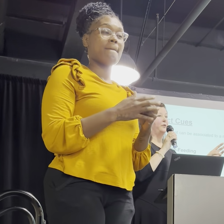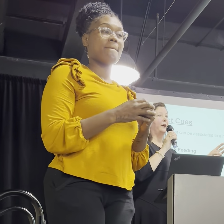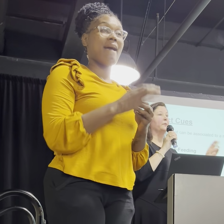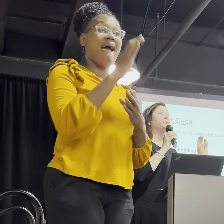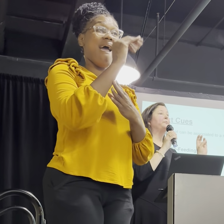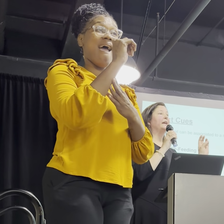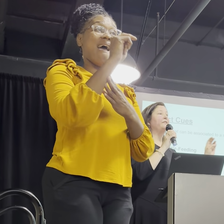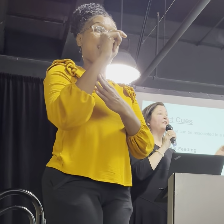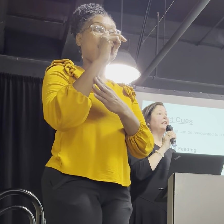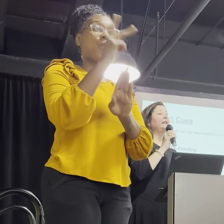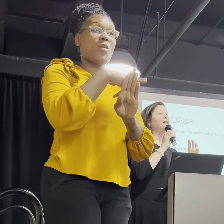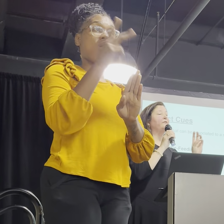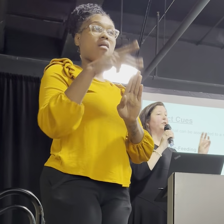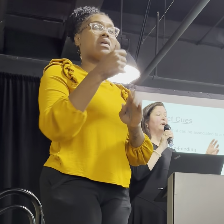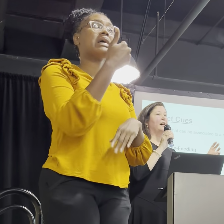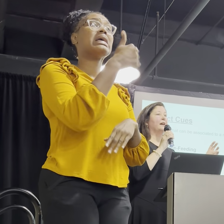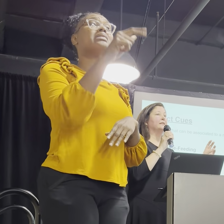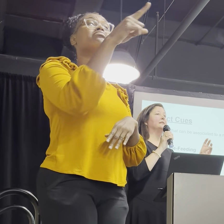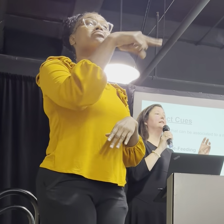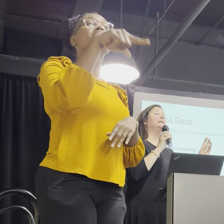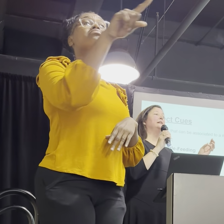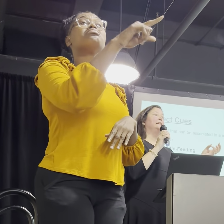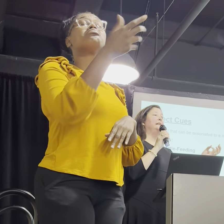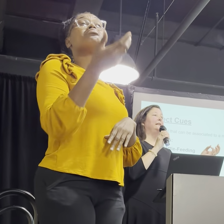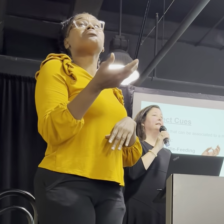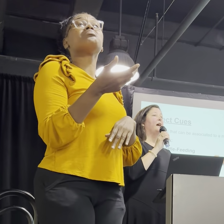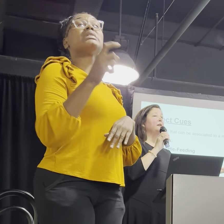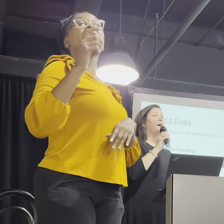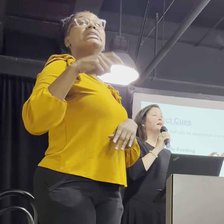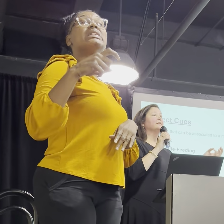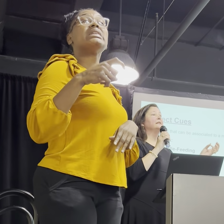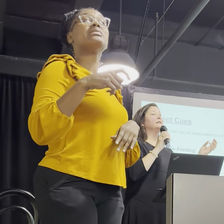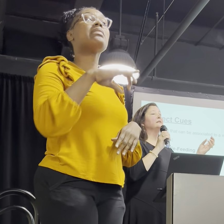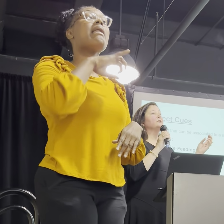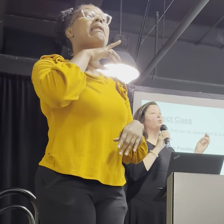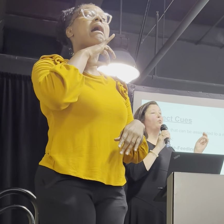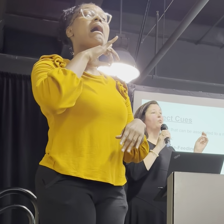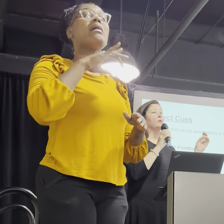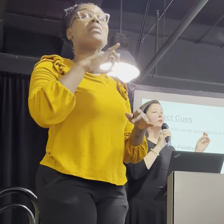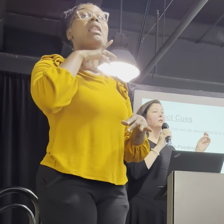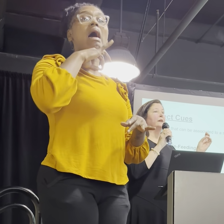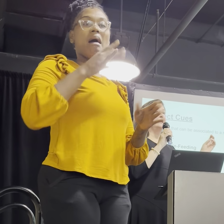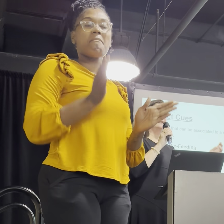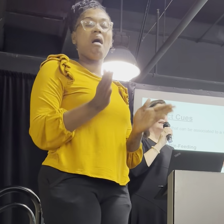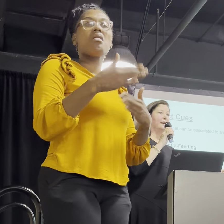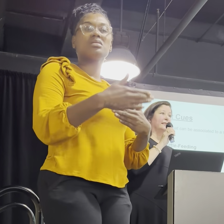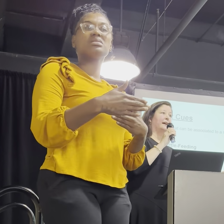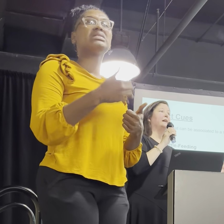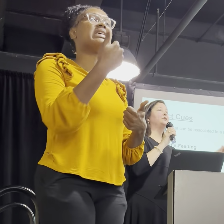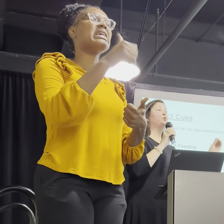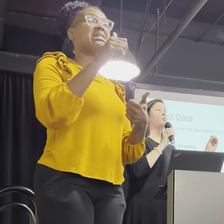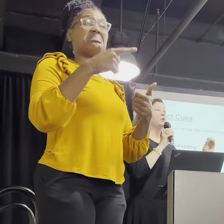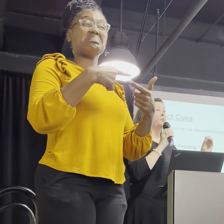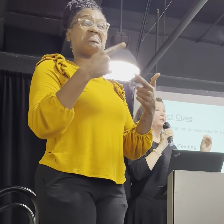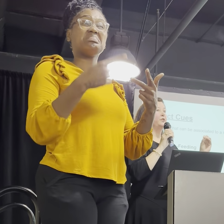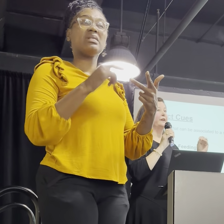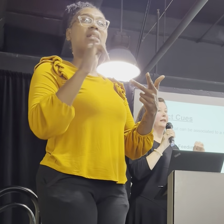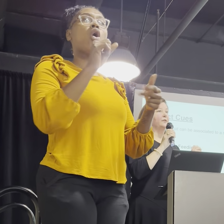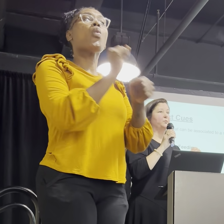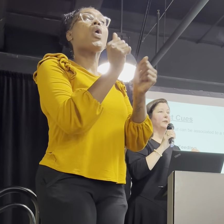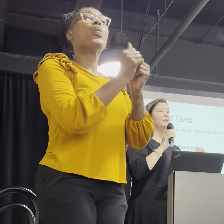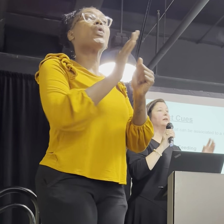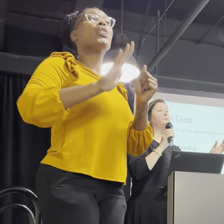CAP program, if any of you guys need light boxes or anything like that to work with